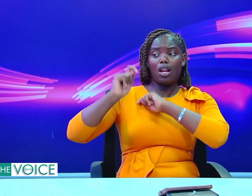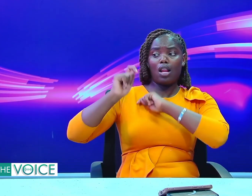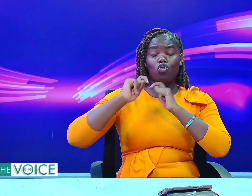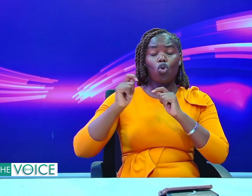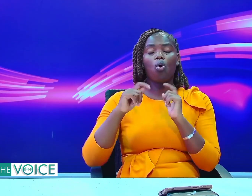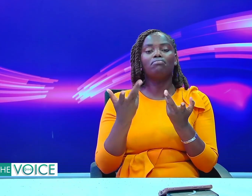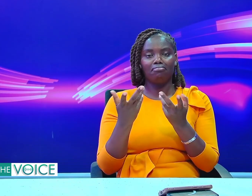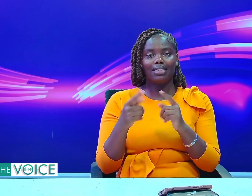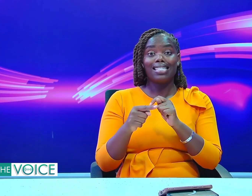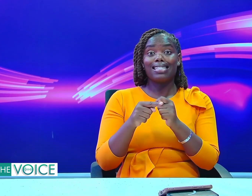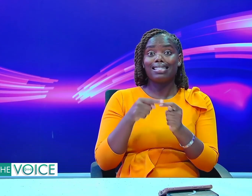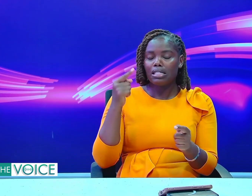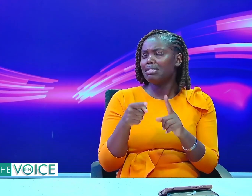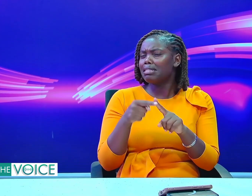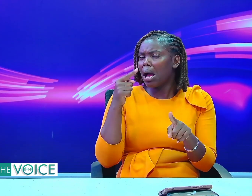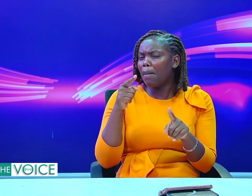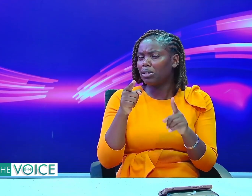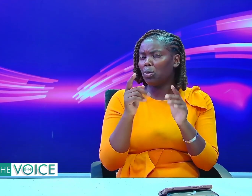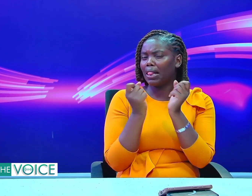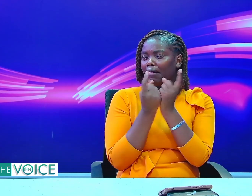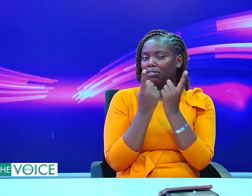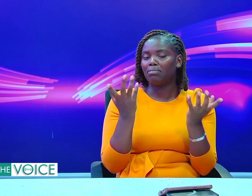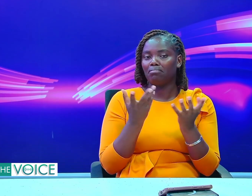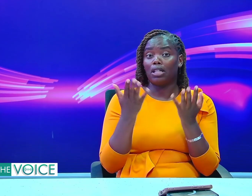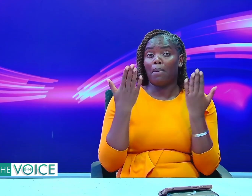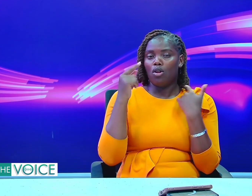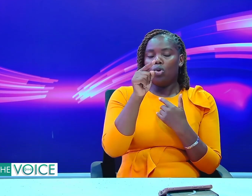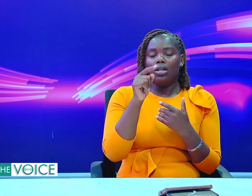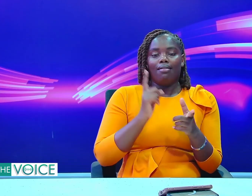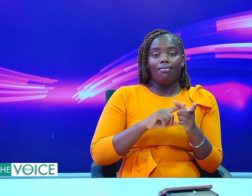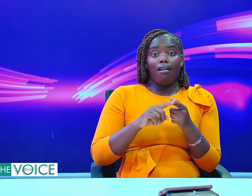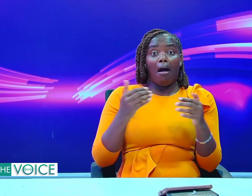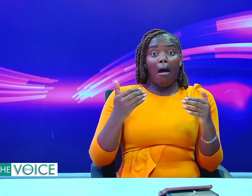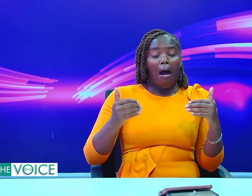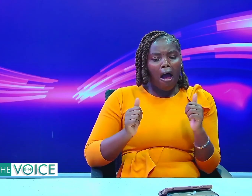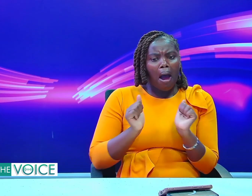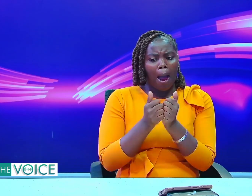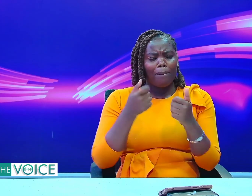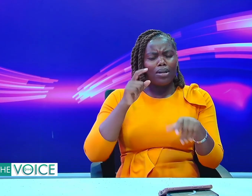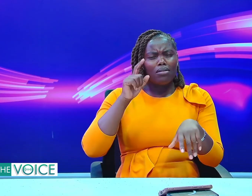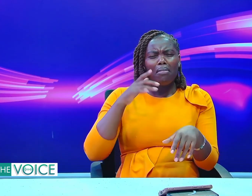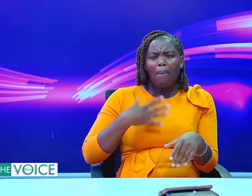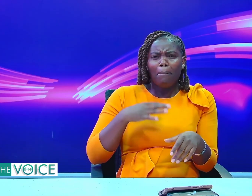during that traditional ceremony for the circumcision that was happening in Meru County,